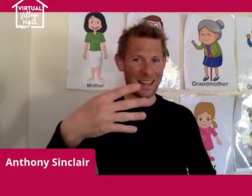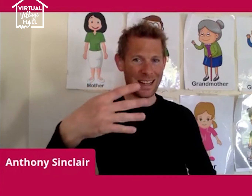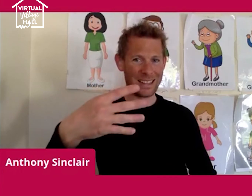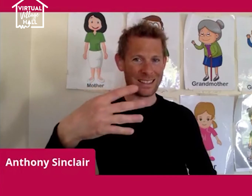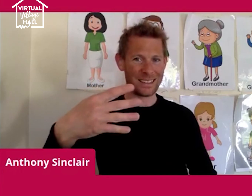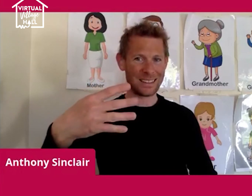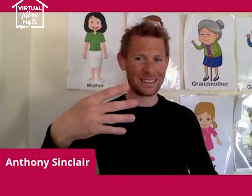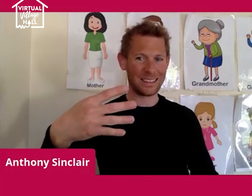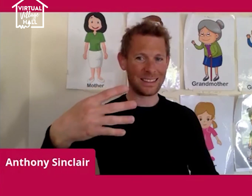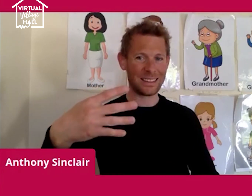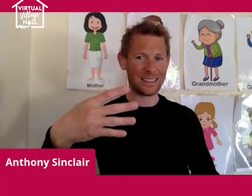9,